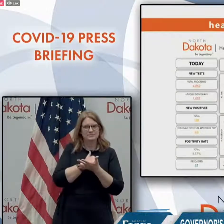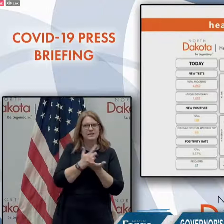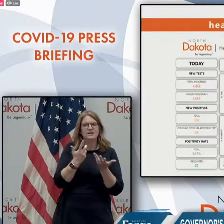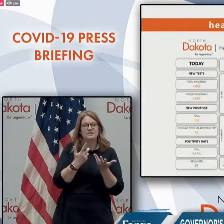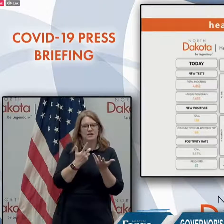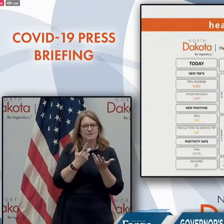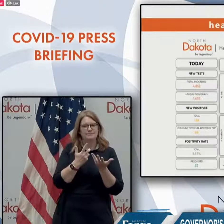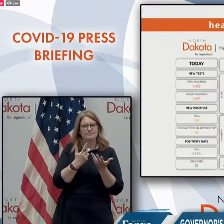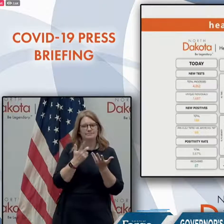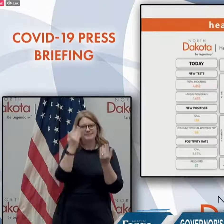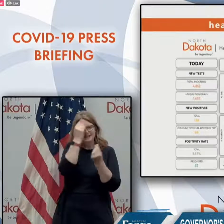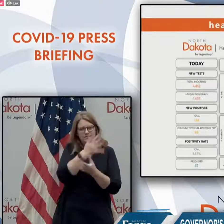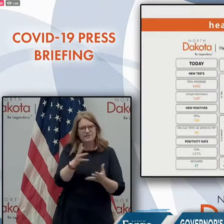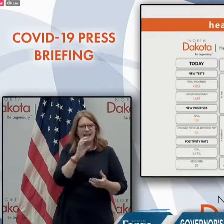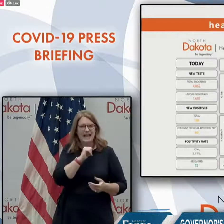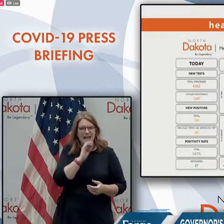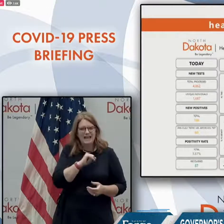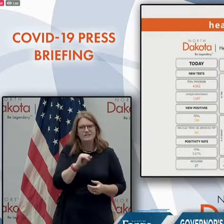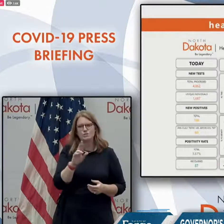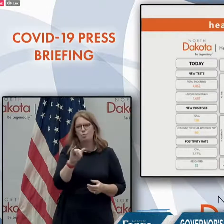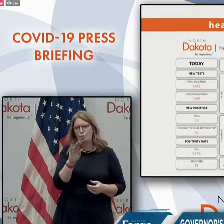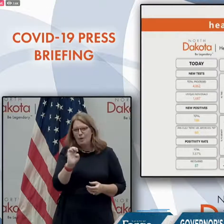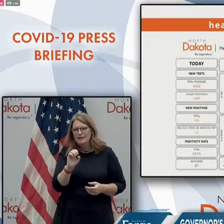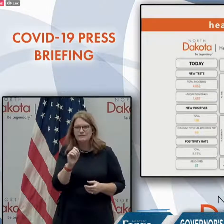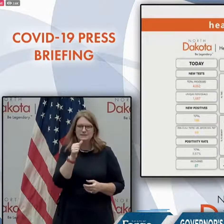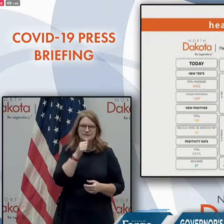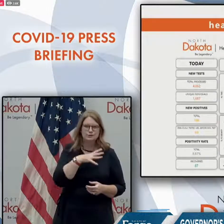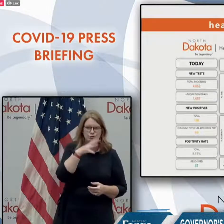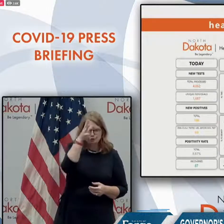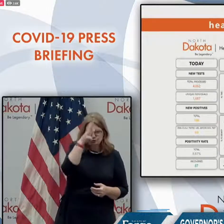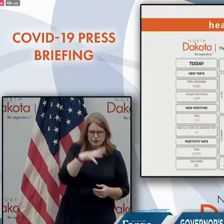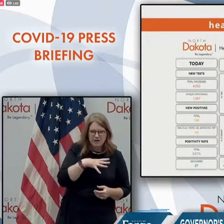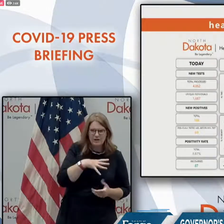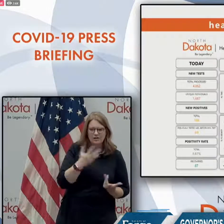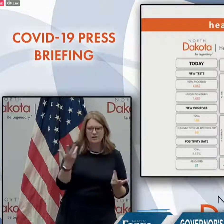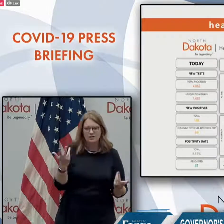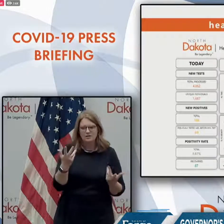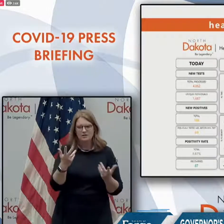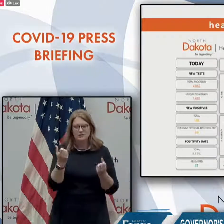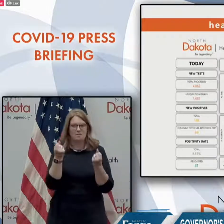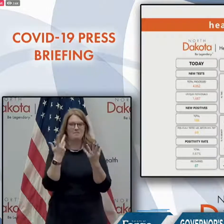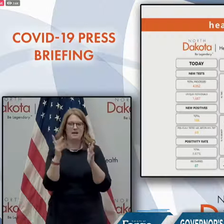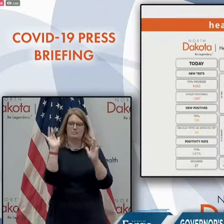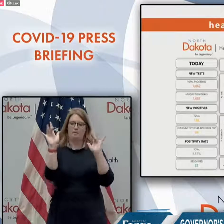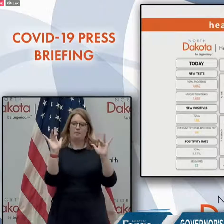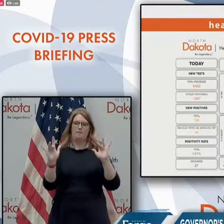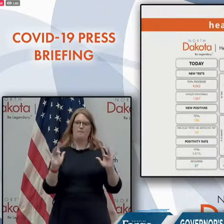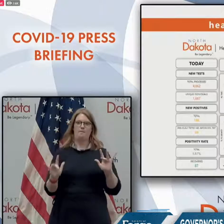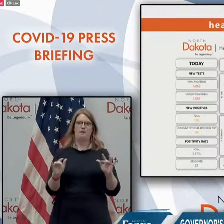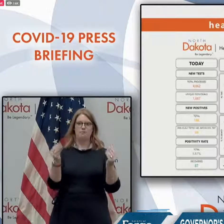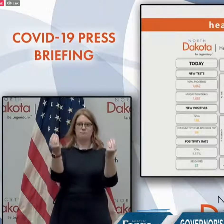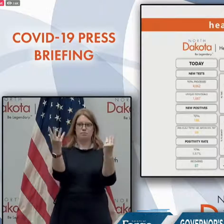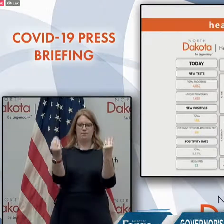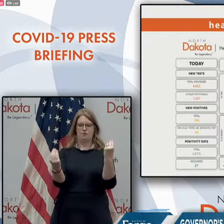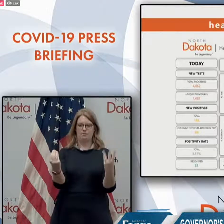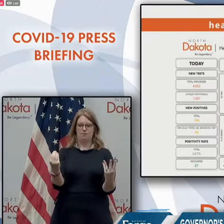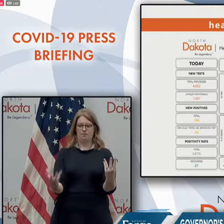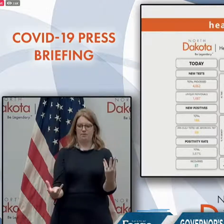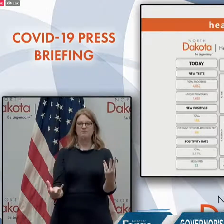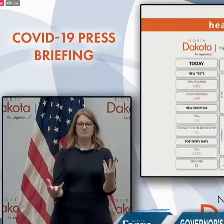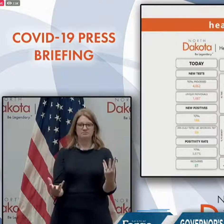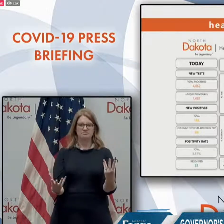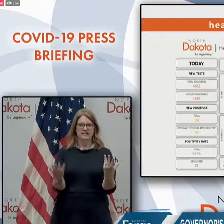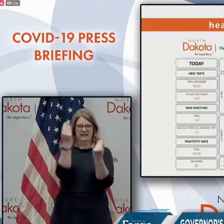gender, among other things. And so again, this is interactive. Lots of buttons you can click on these, and they will update and